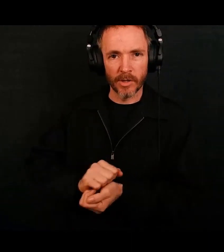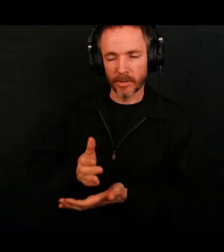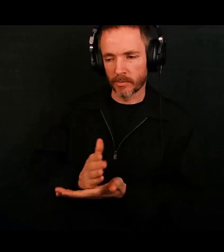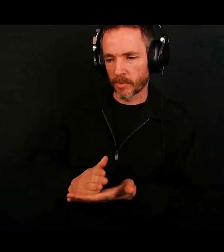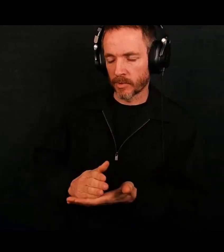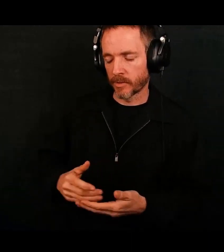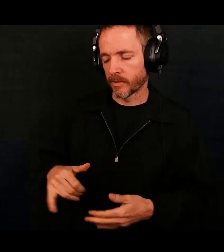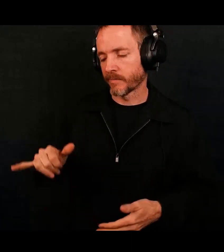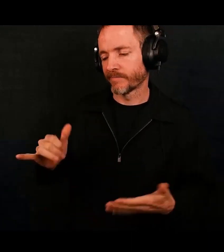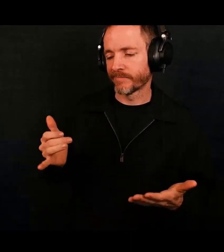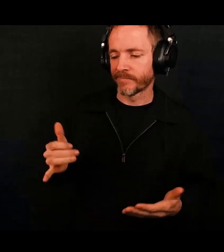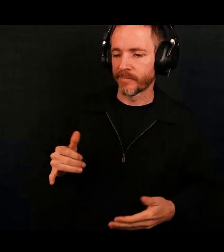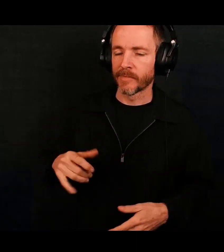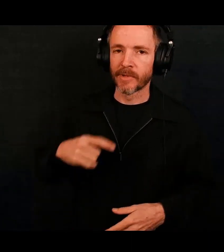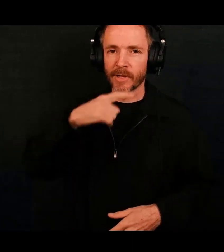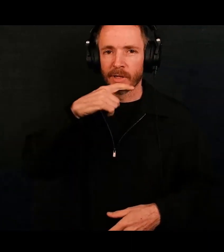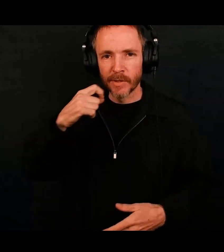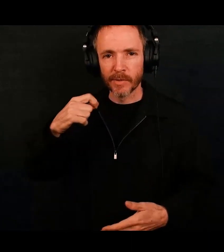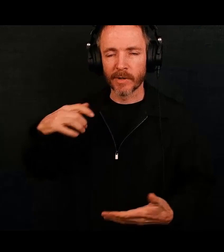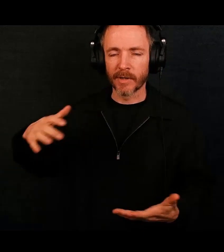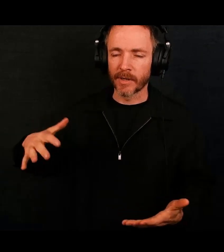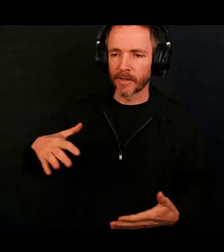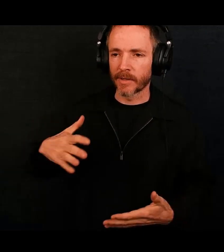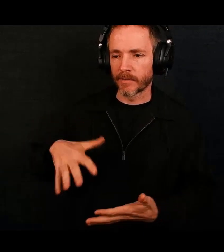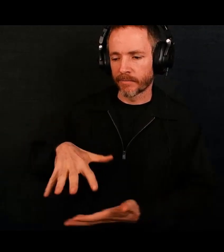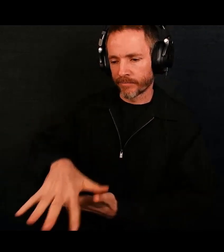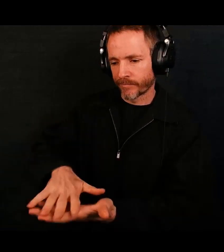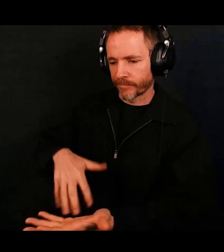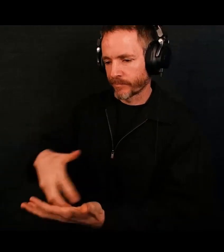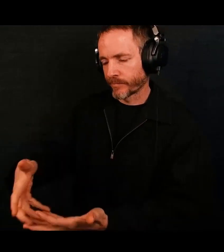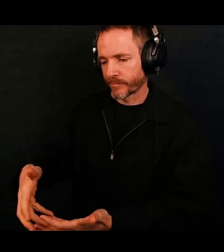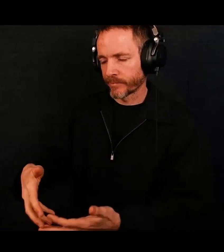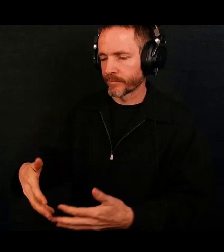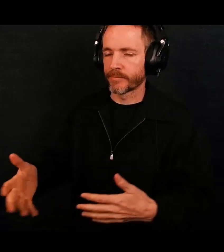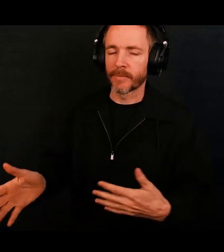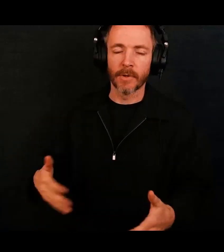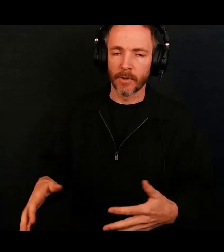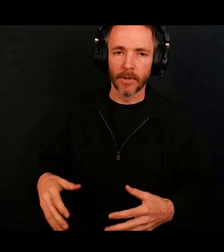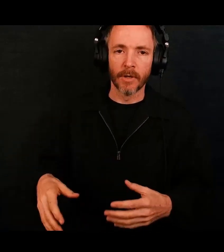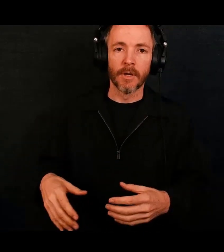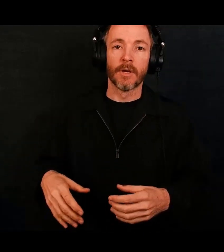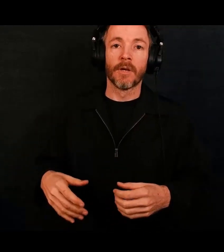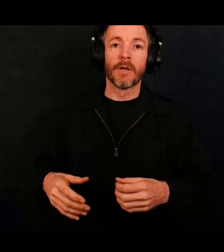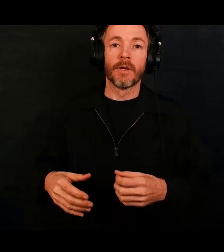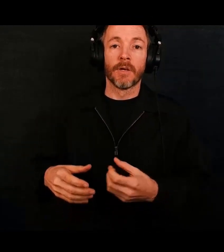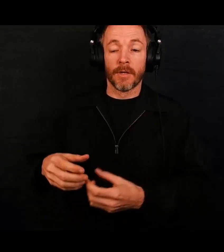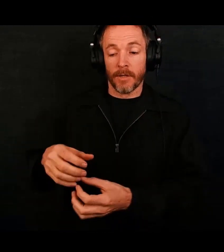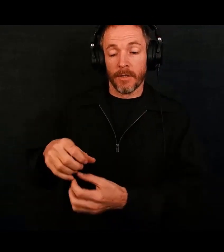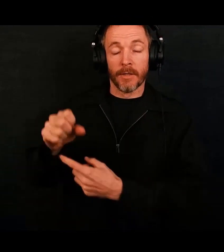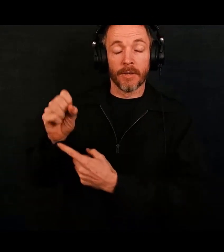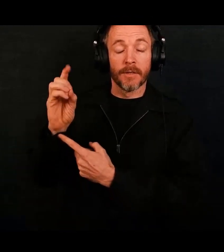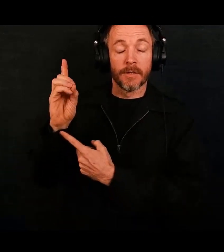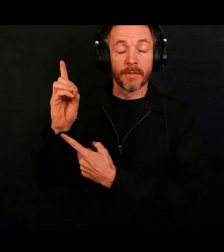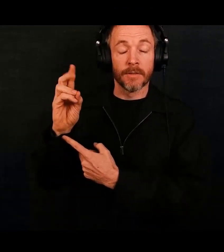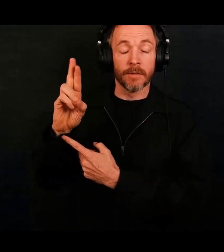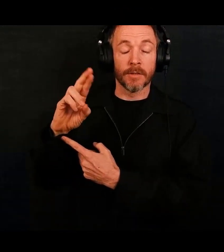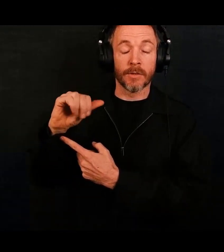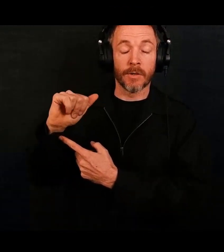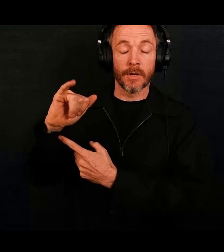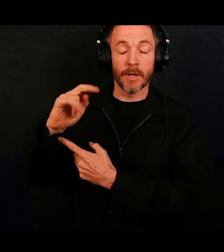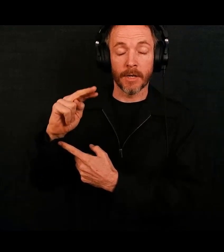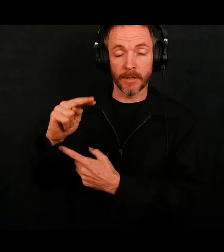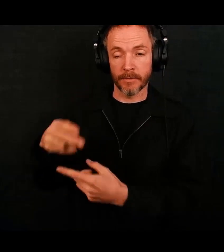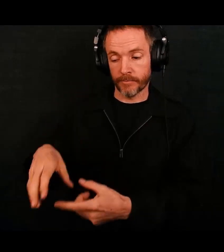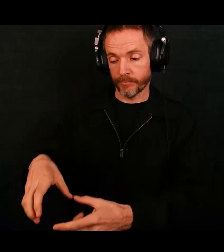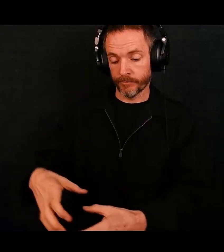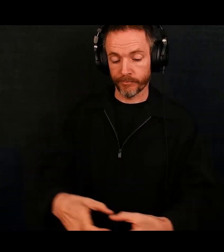what a soap dish essentially is, a drain. Speaking of a drain, this is too big of a pan